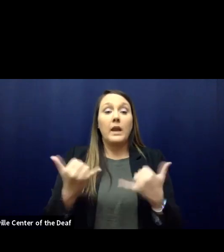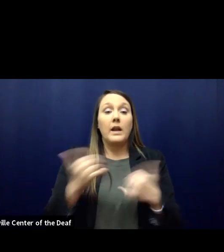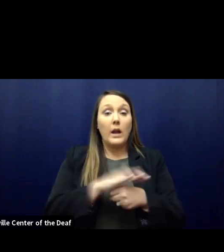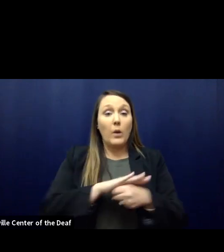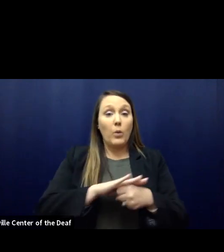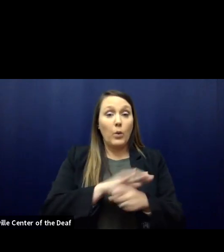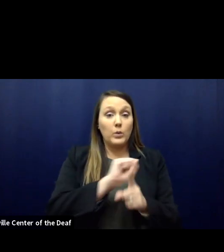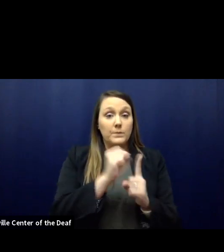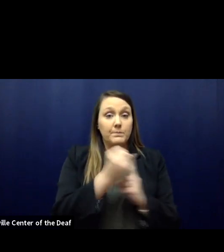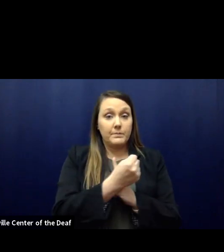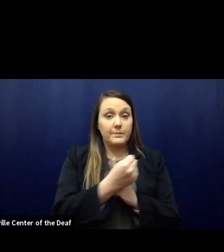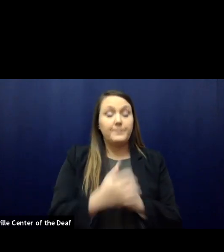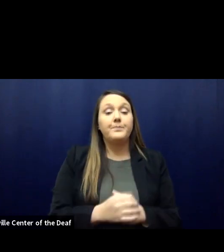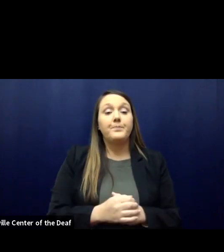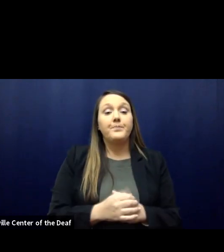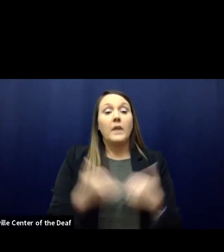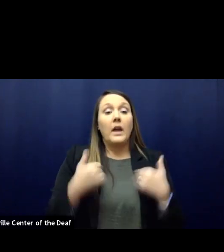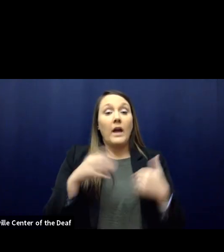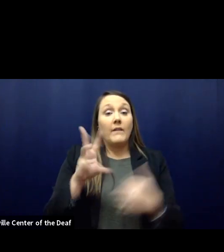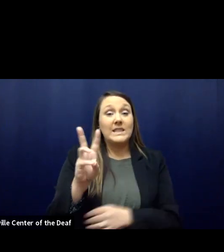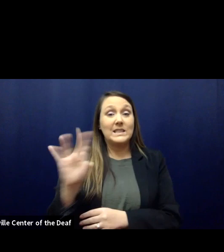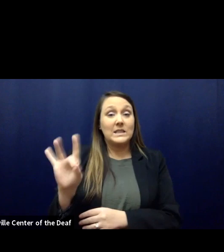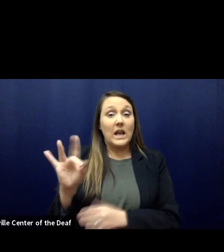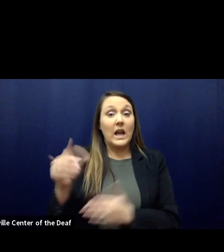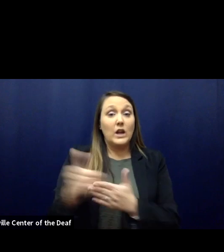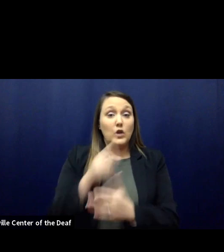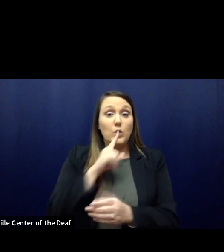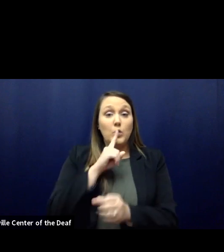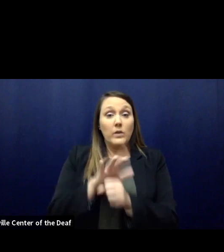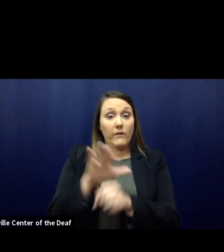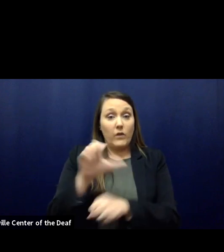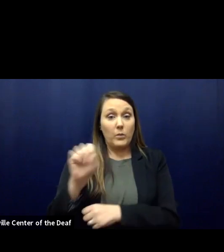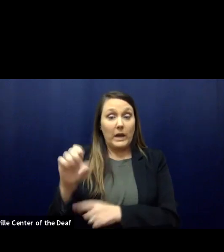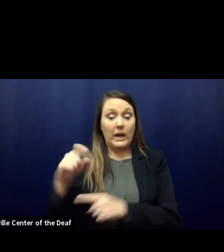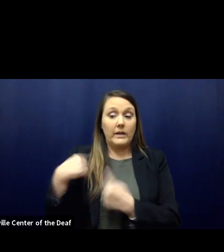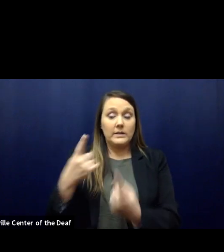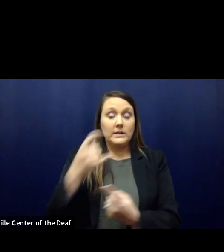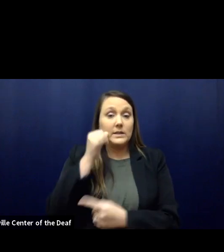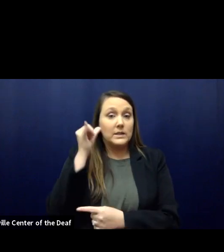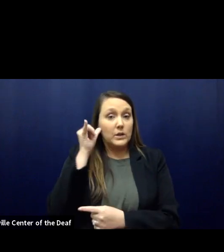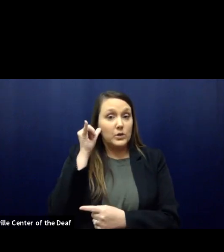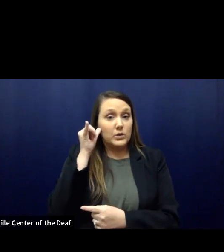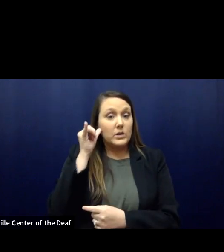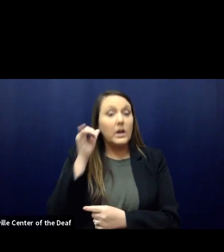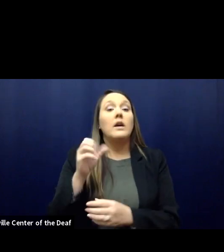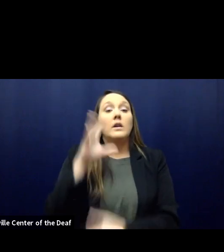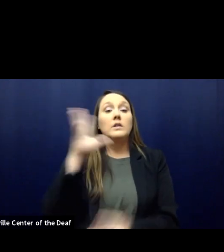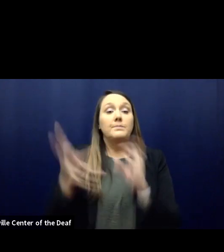situation. We have 68 new confirmed cases since yesterday's report, giving us